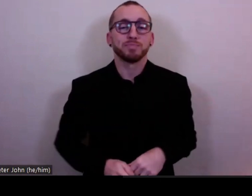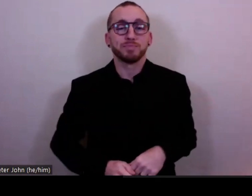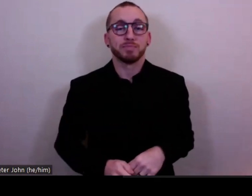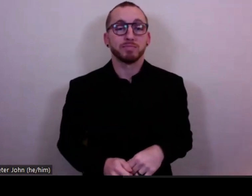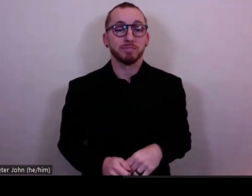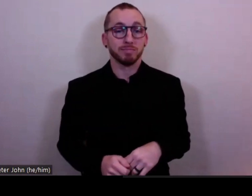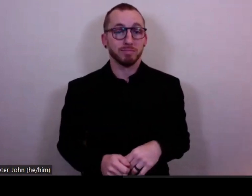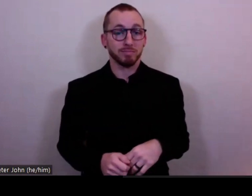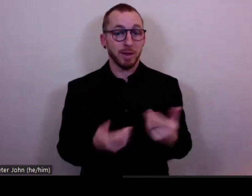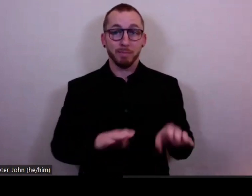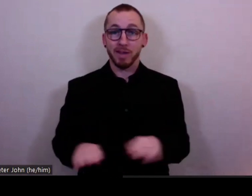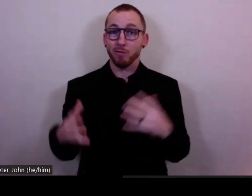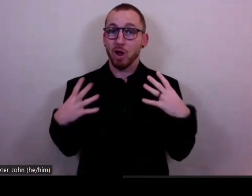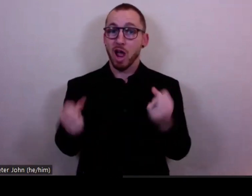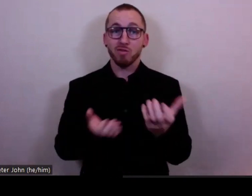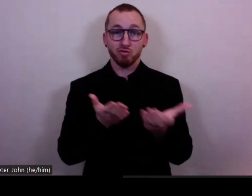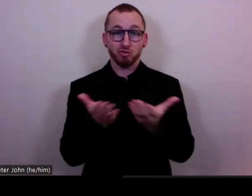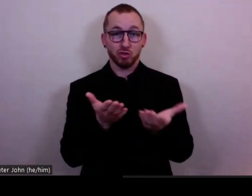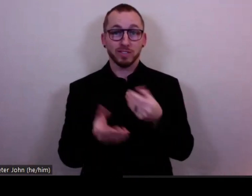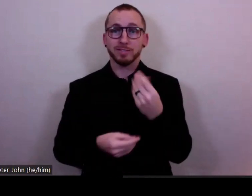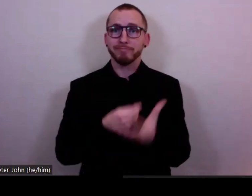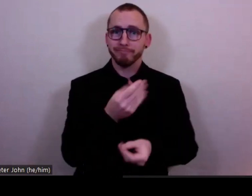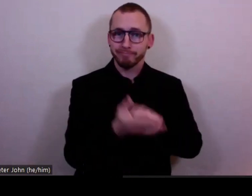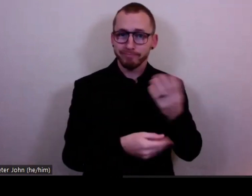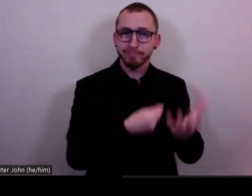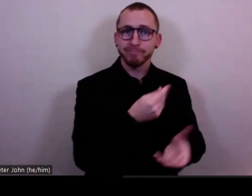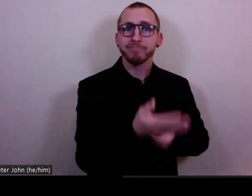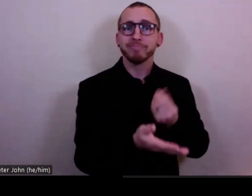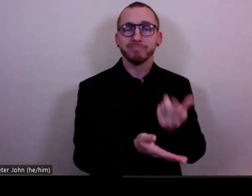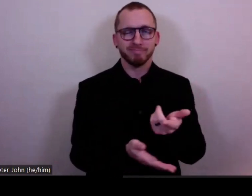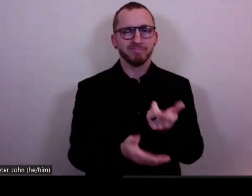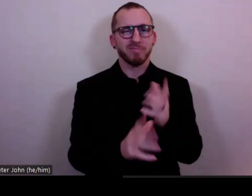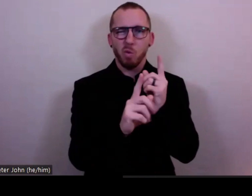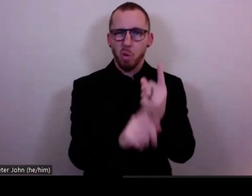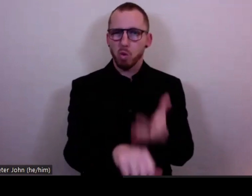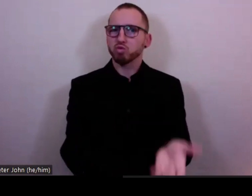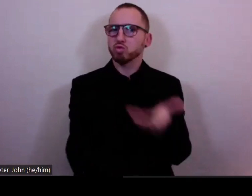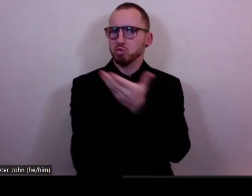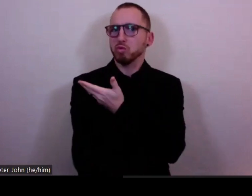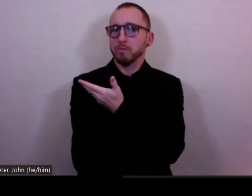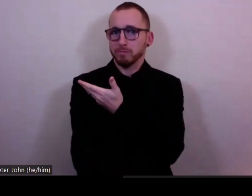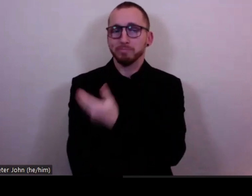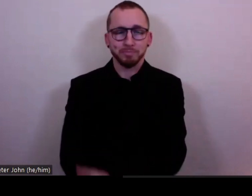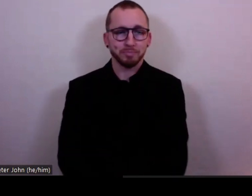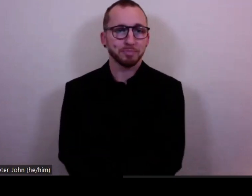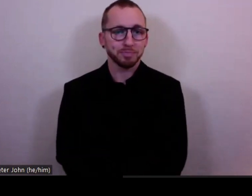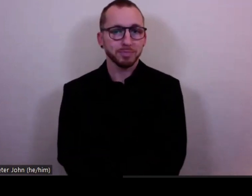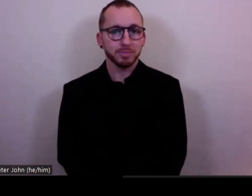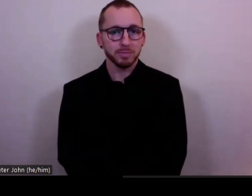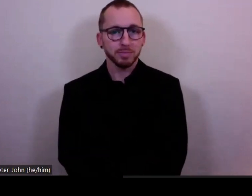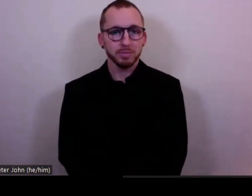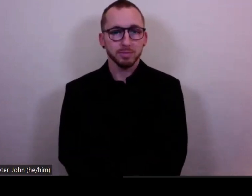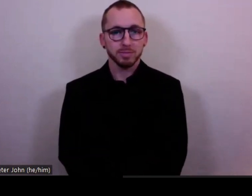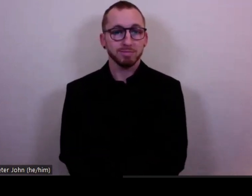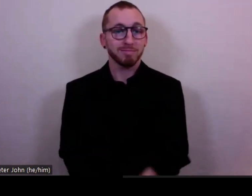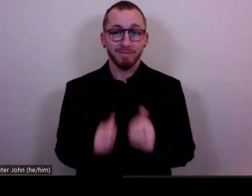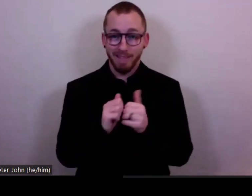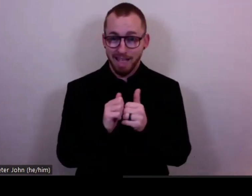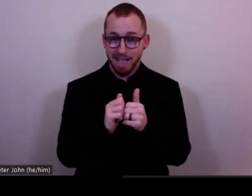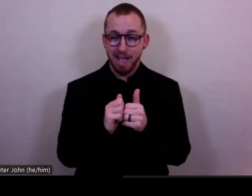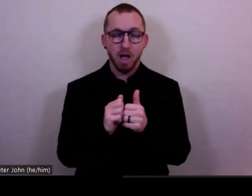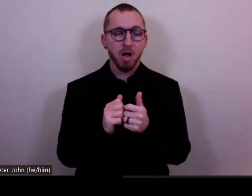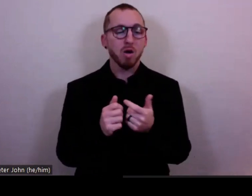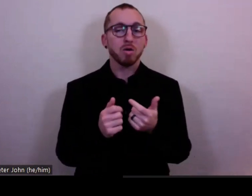services for the residents of Caroline, Kent, Dorchester, Queen Anne's, and Talbot counties through effective coordination of care